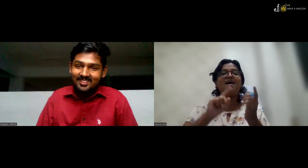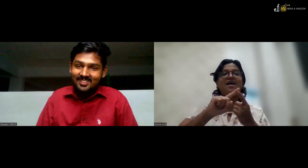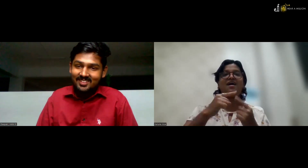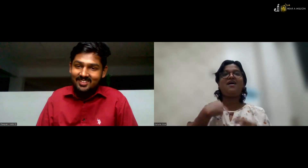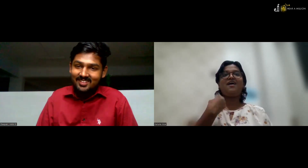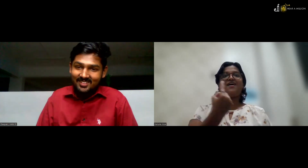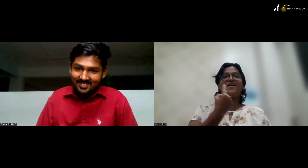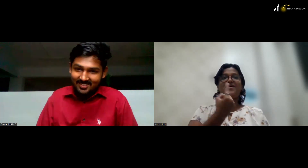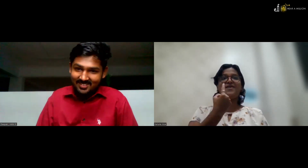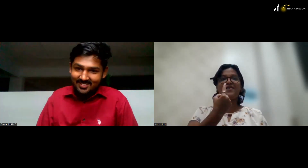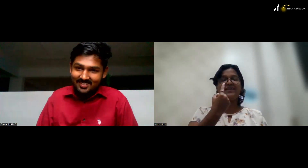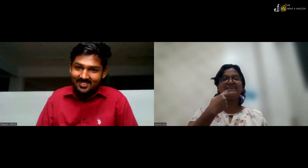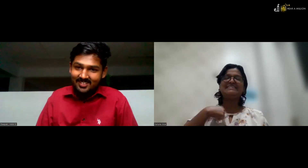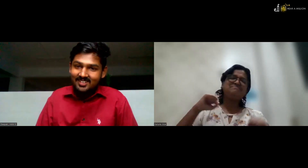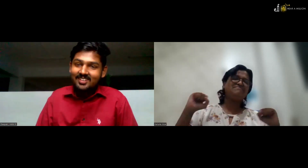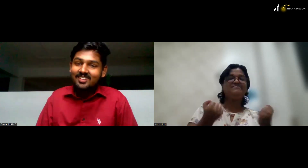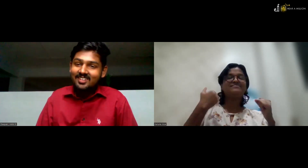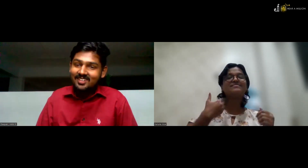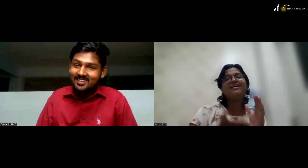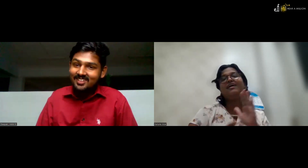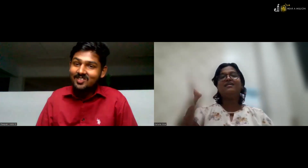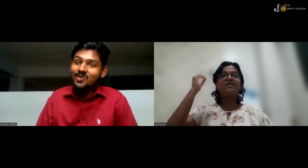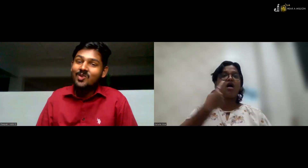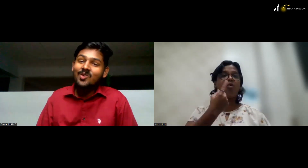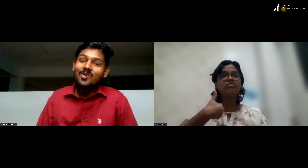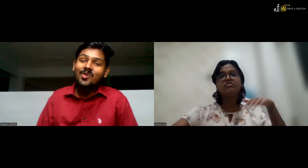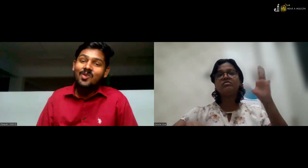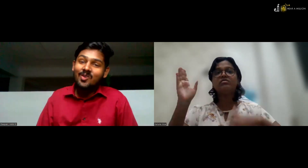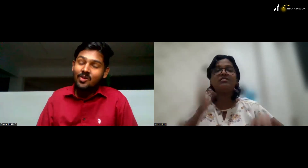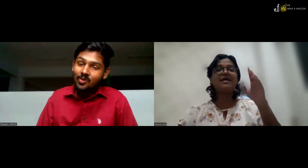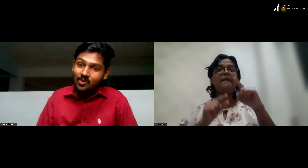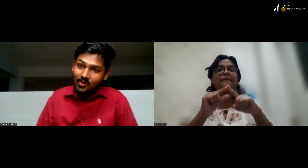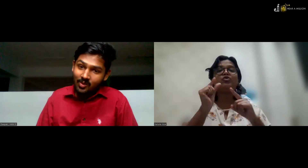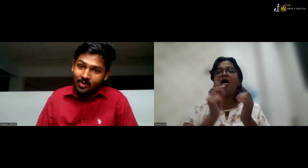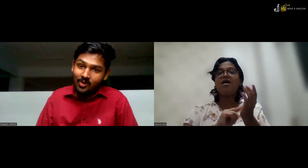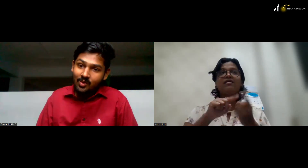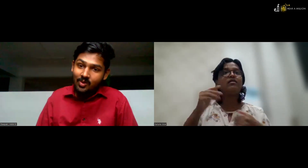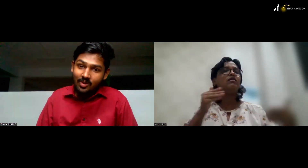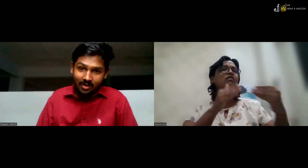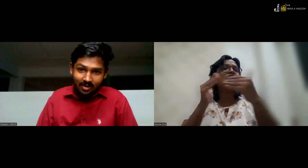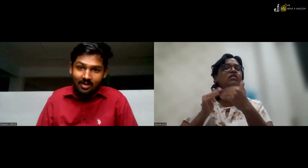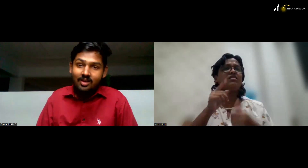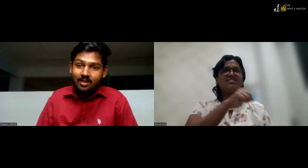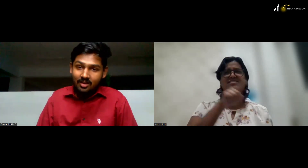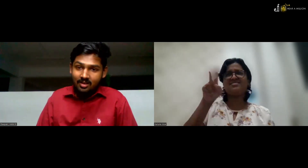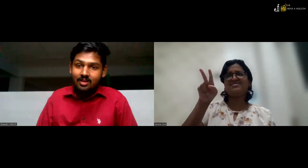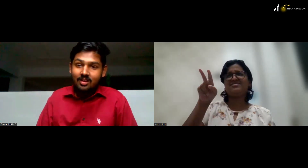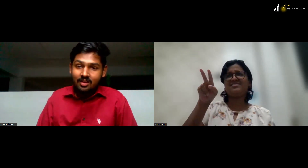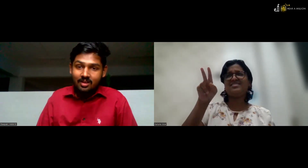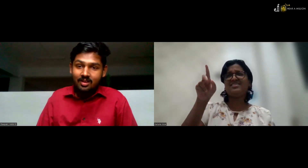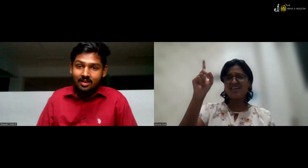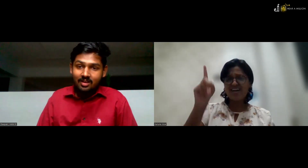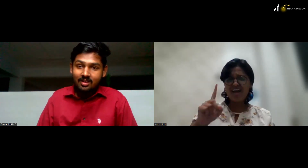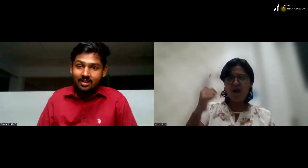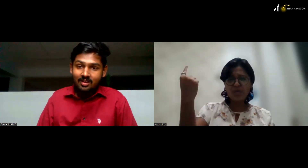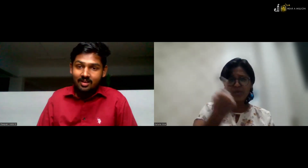So I went to Pune from Mumbai. Then I traveled alone. I went to Pune and